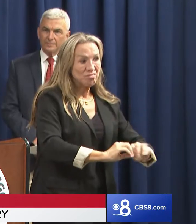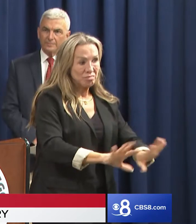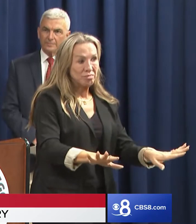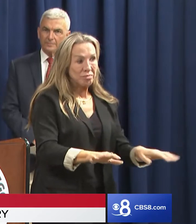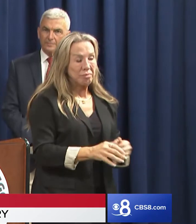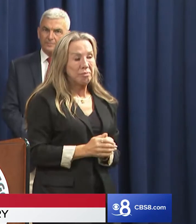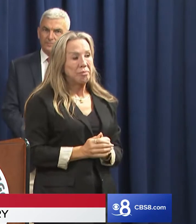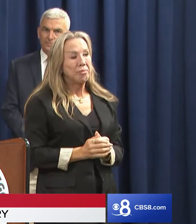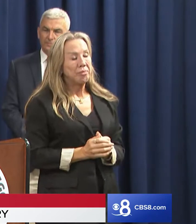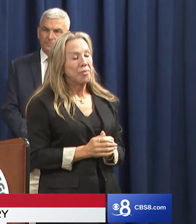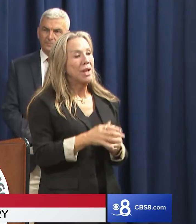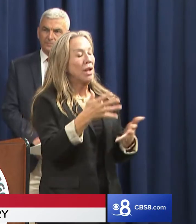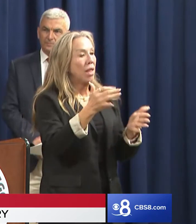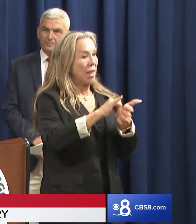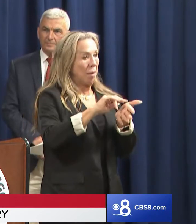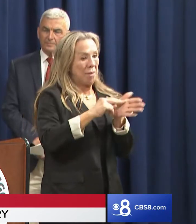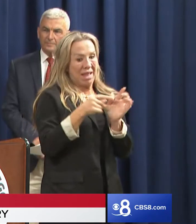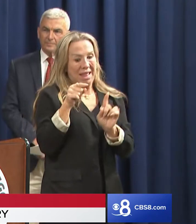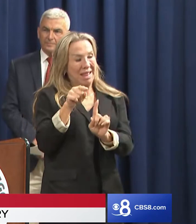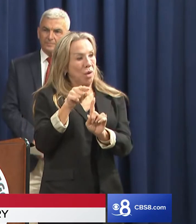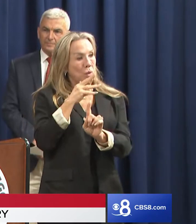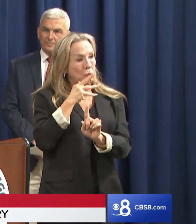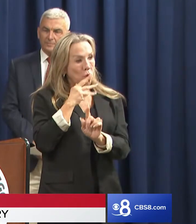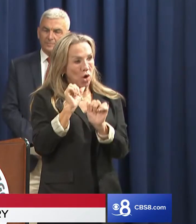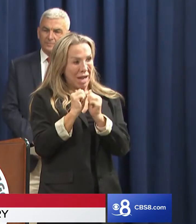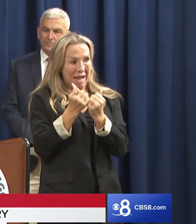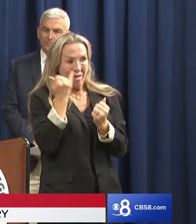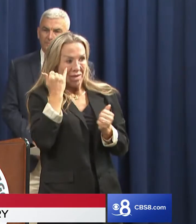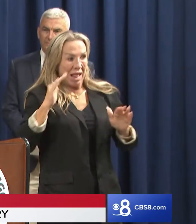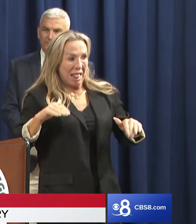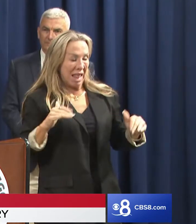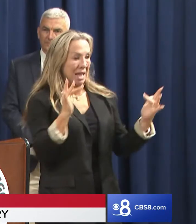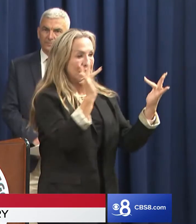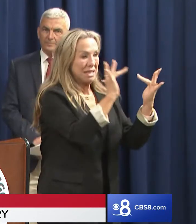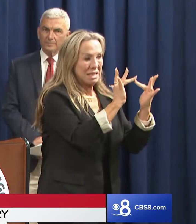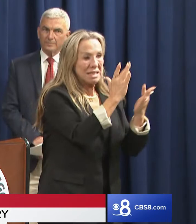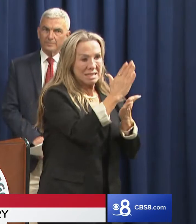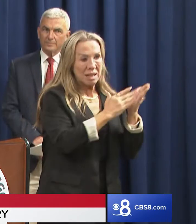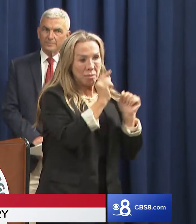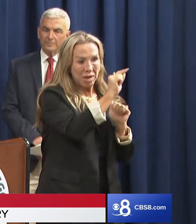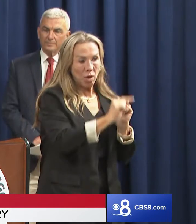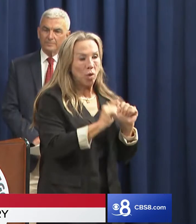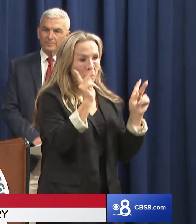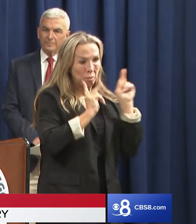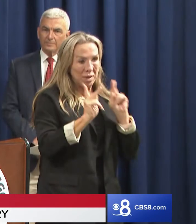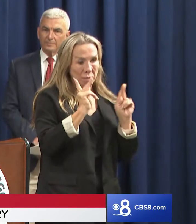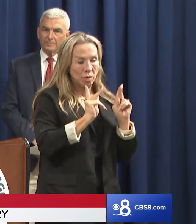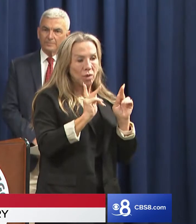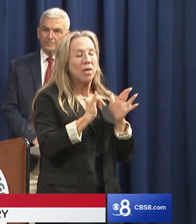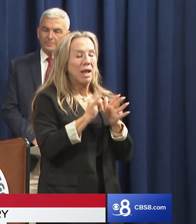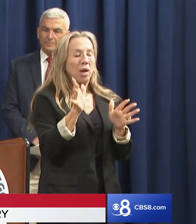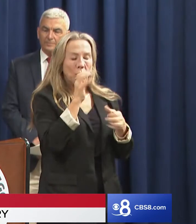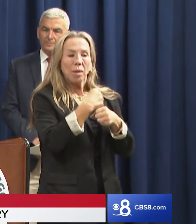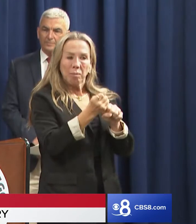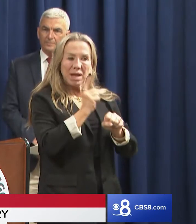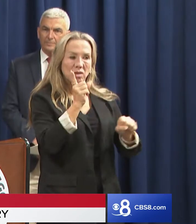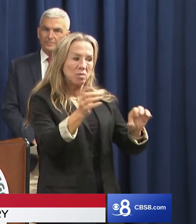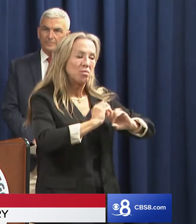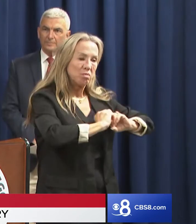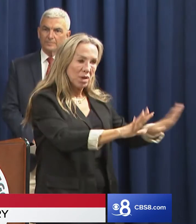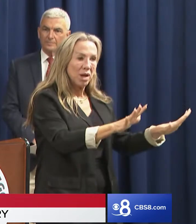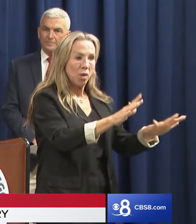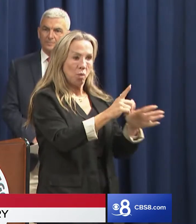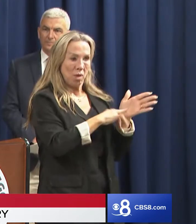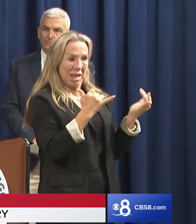so that if the water agency did not have contact information for some customers, that they do get the message of this